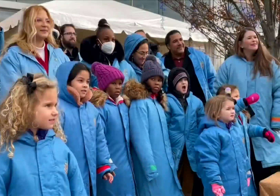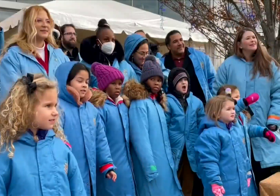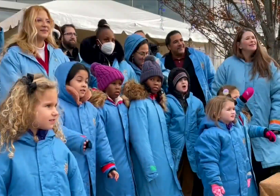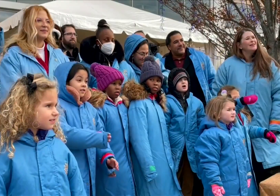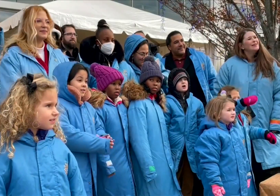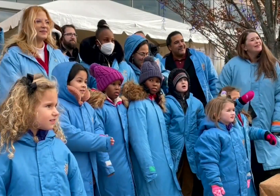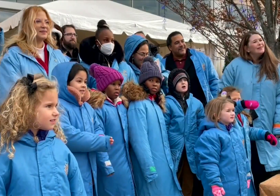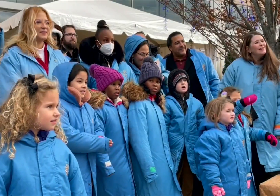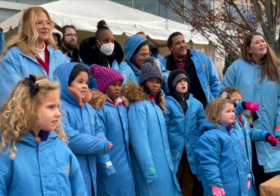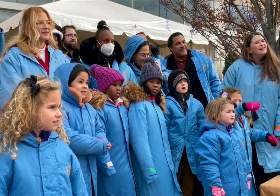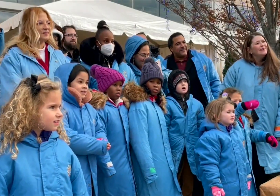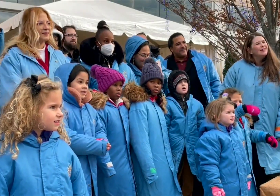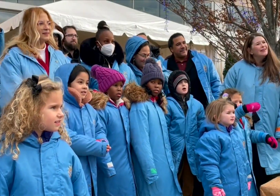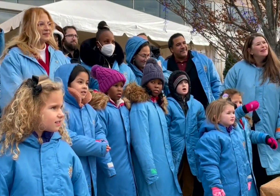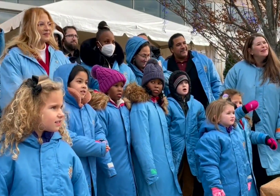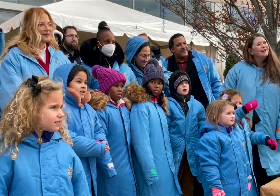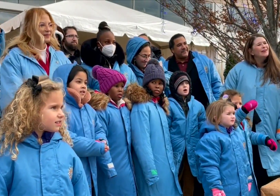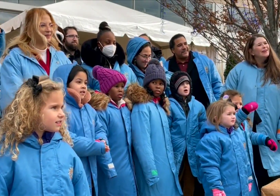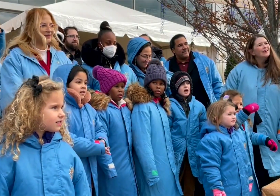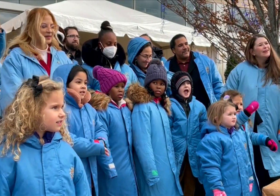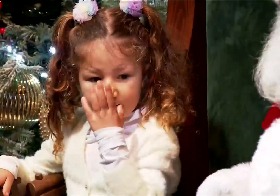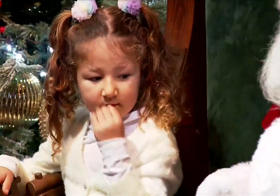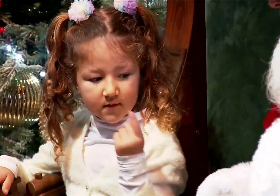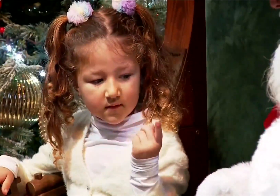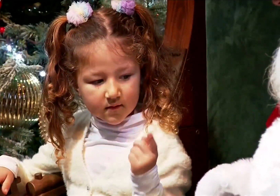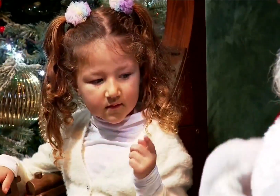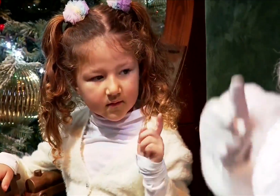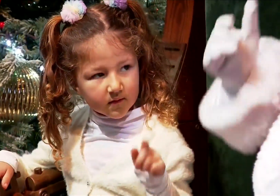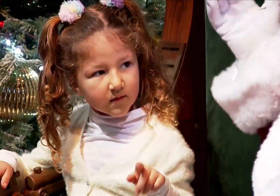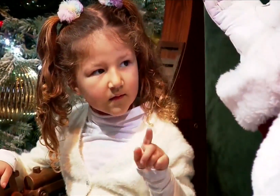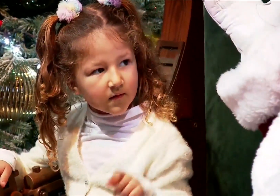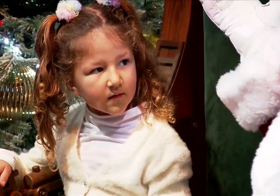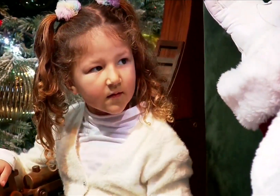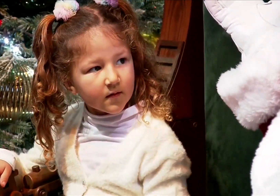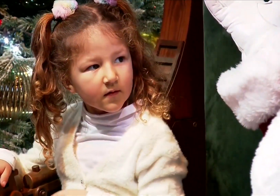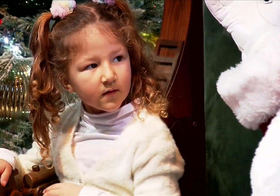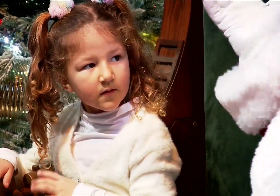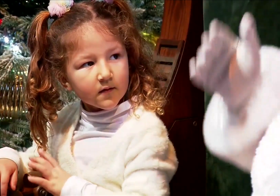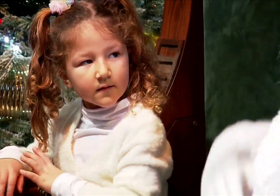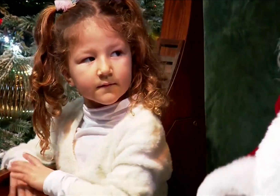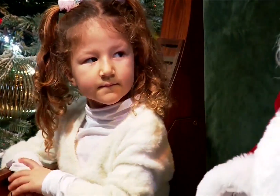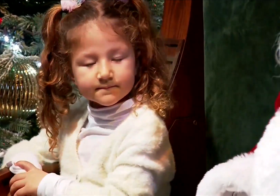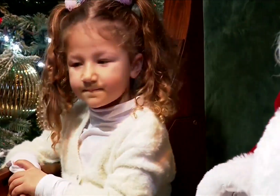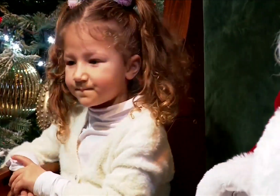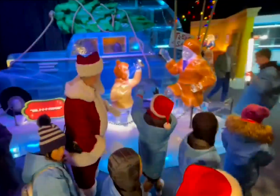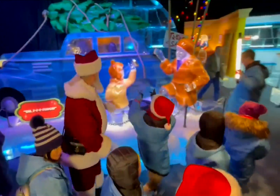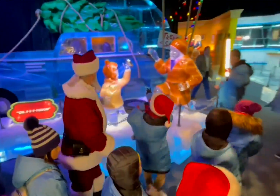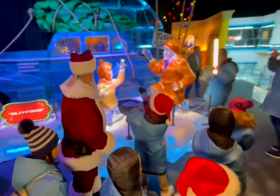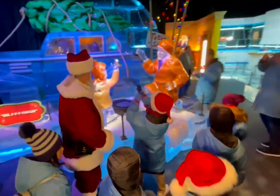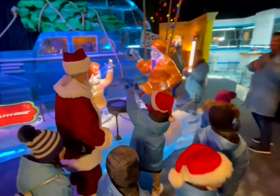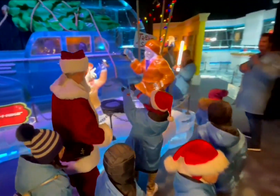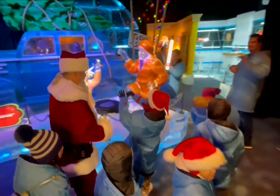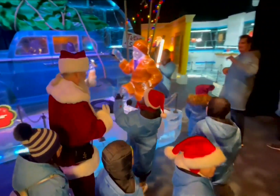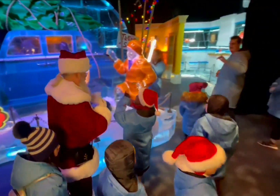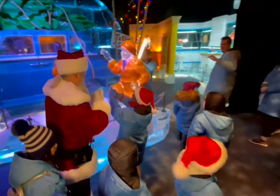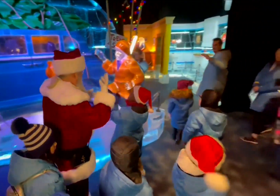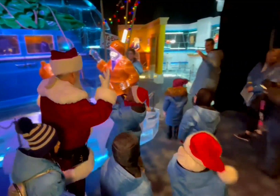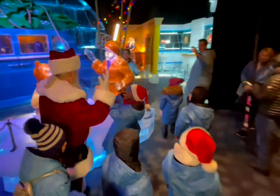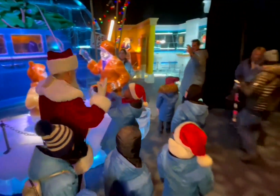He's joined by dozens of other deaf and hard of hearing children who are able to communicate their wishes to Santa Claus through American